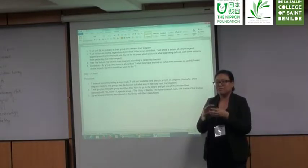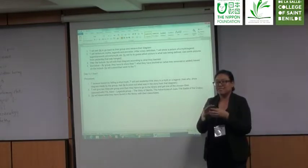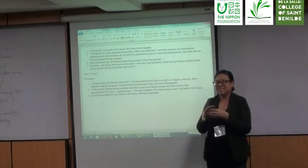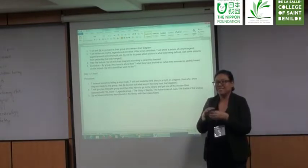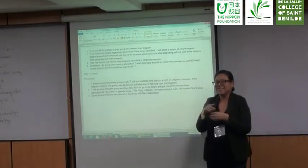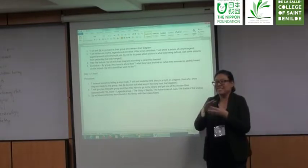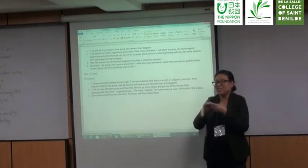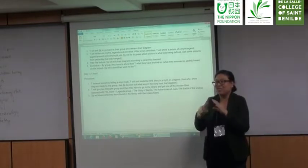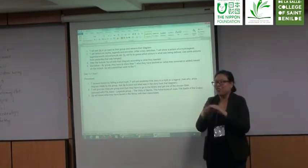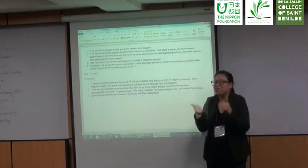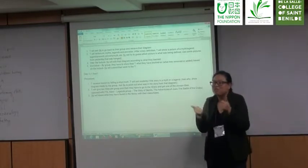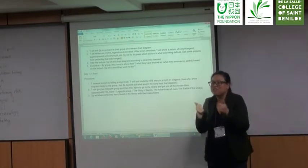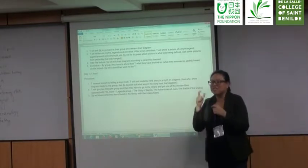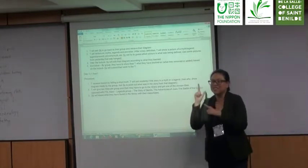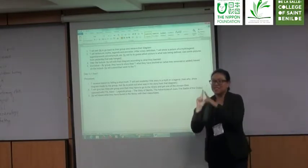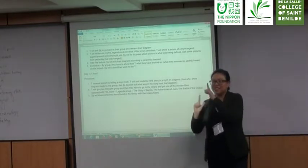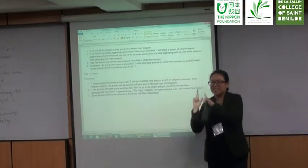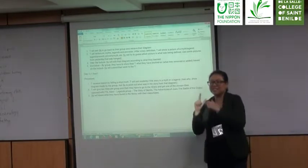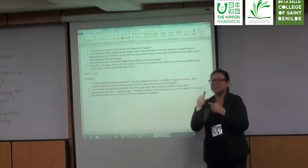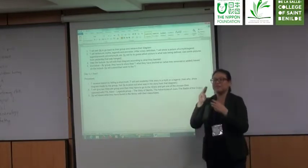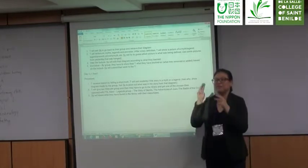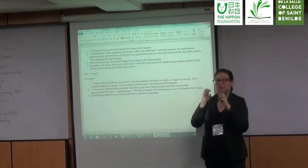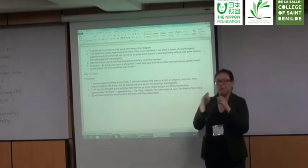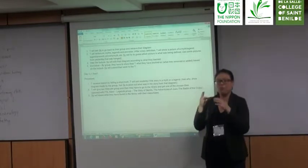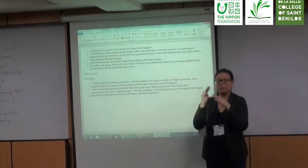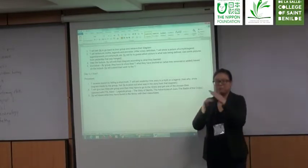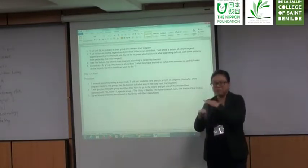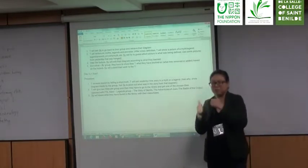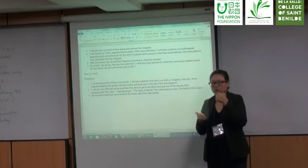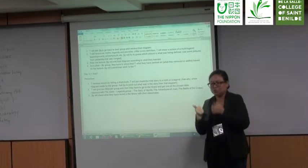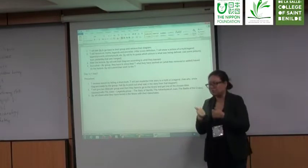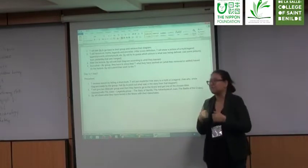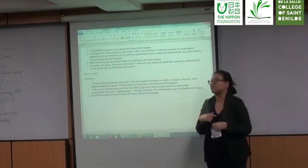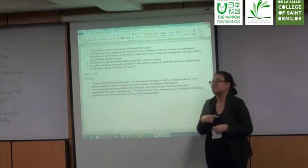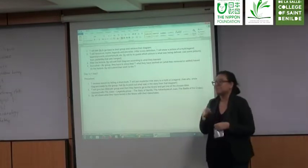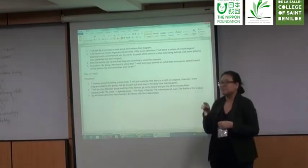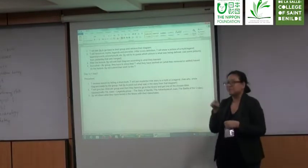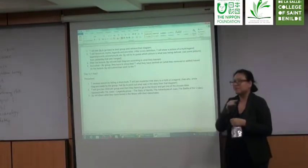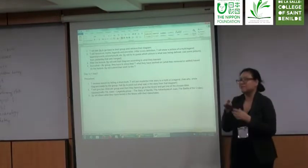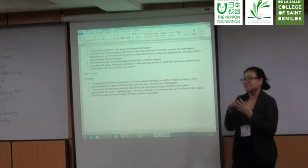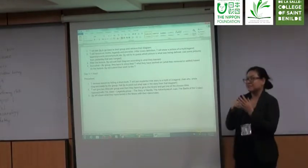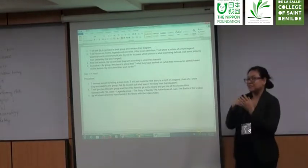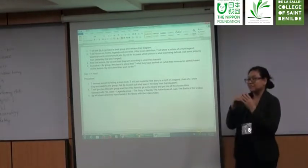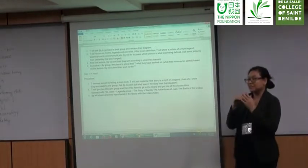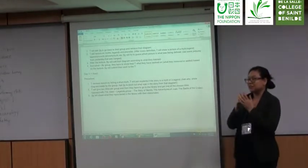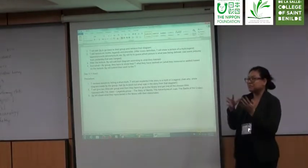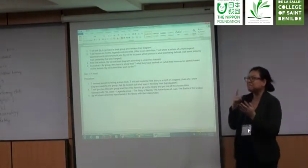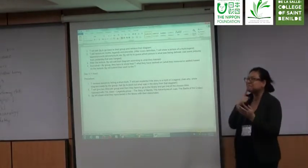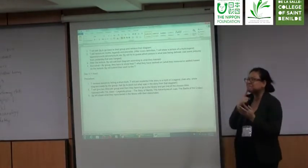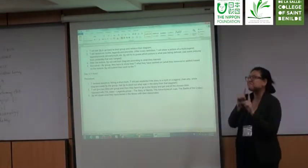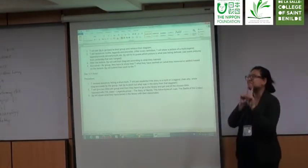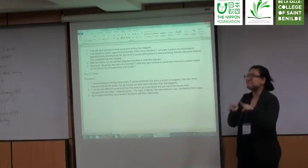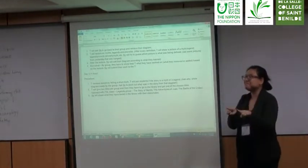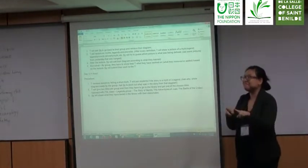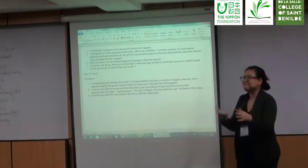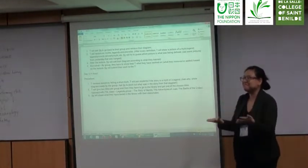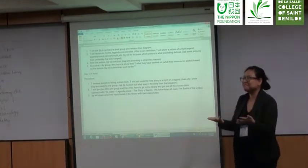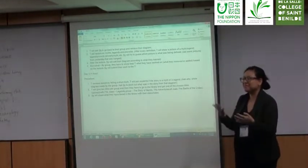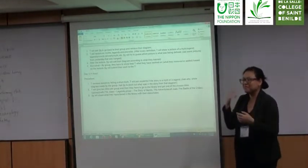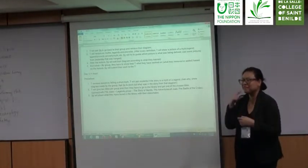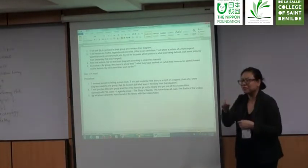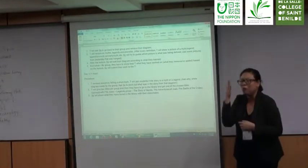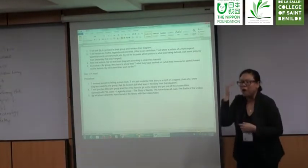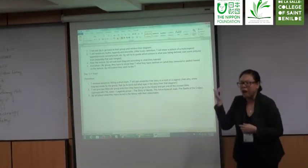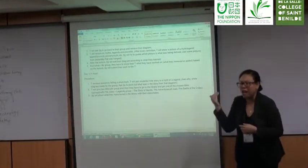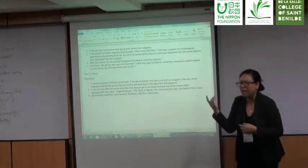So the teacher would, myself, I would sign something, and then the students would have to identify, determine whether it would submit